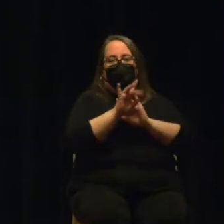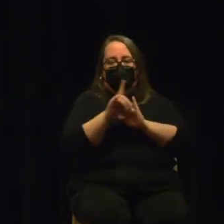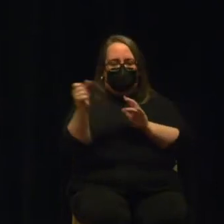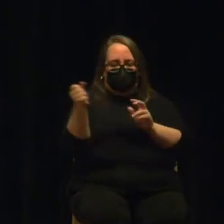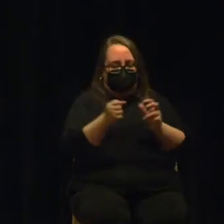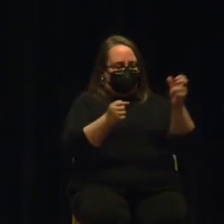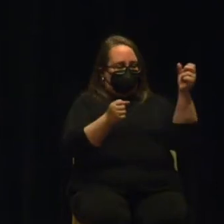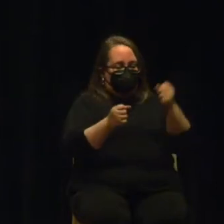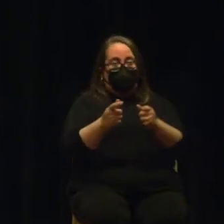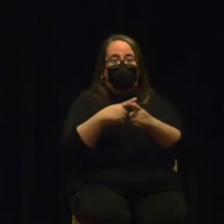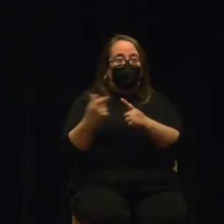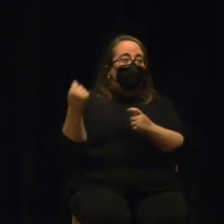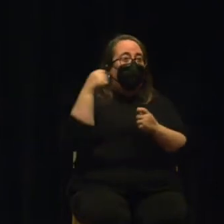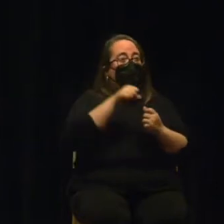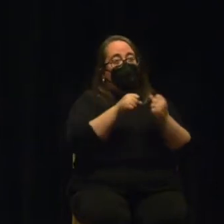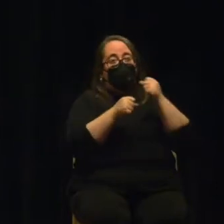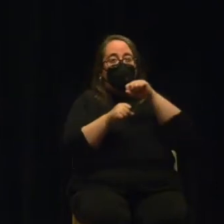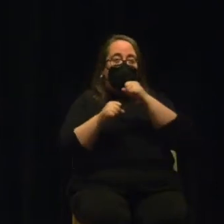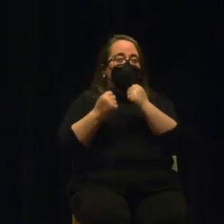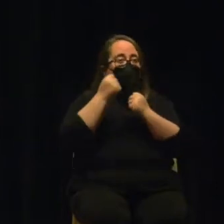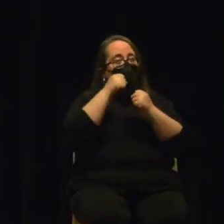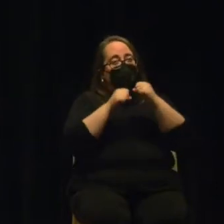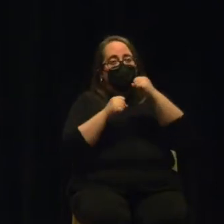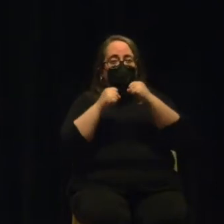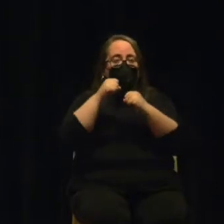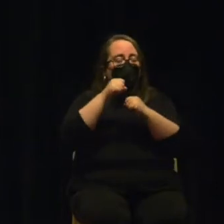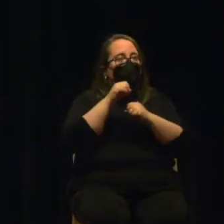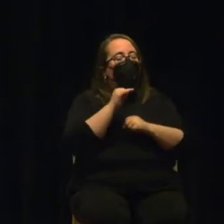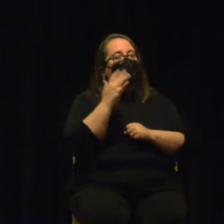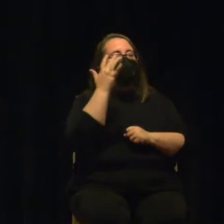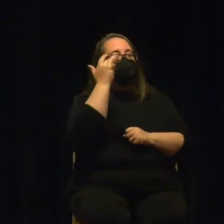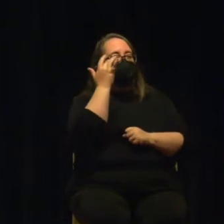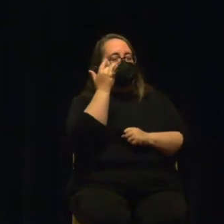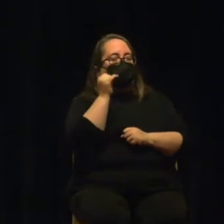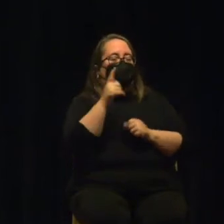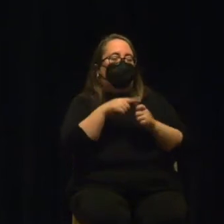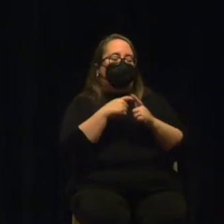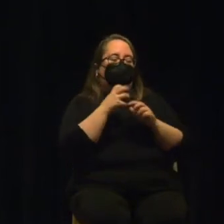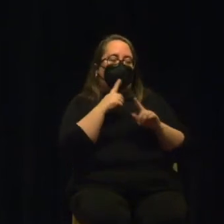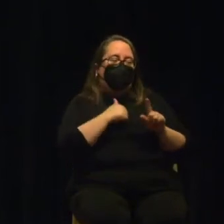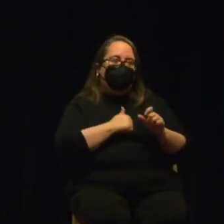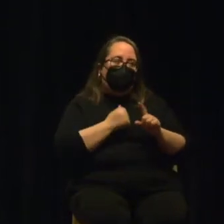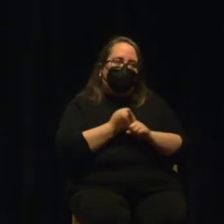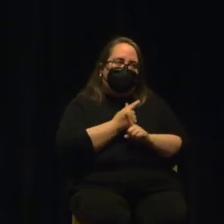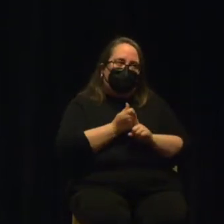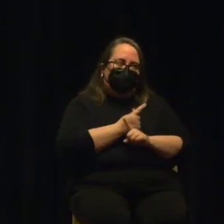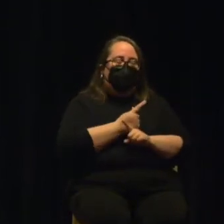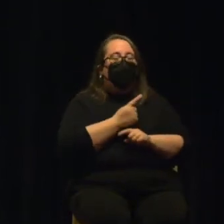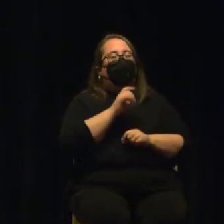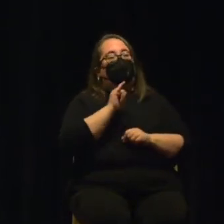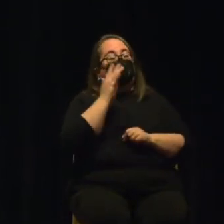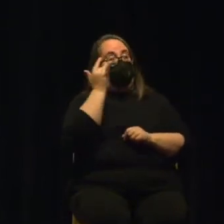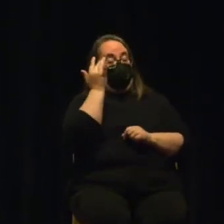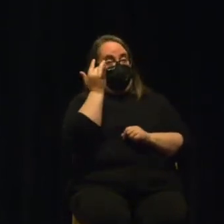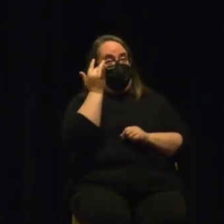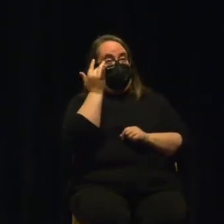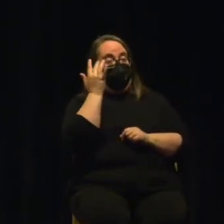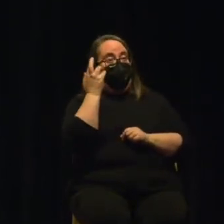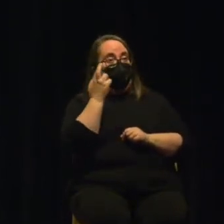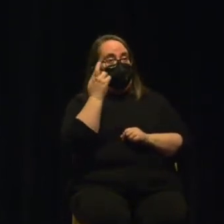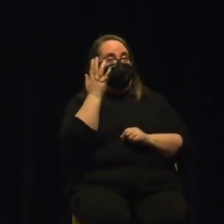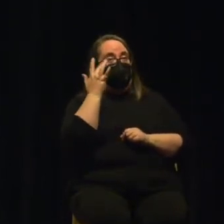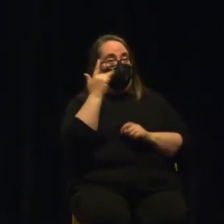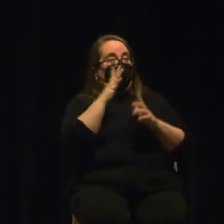and do gladiator sports as a way to fit, which is also the reason, by the way, and then we'll get to it, I'm so sorry. which is also, by the way, the reason